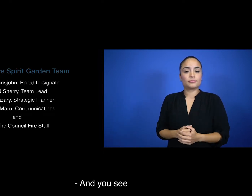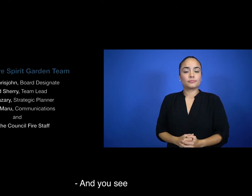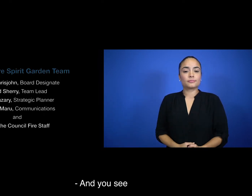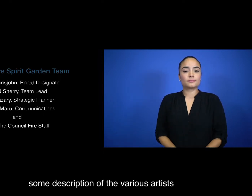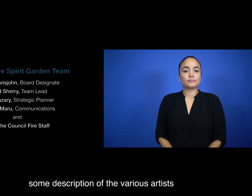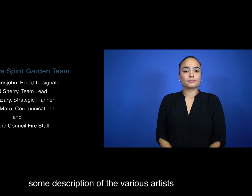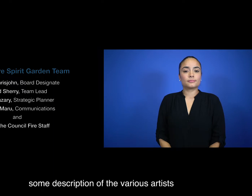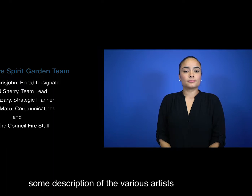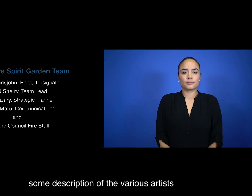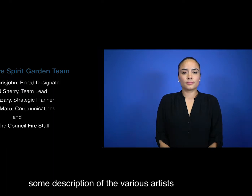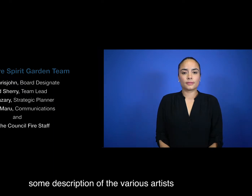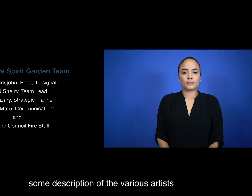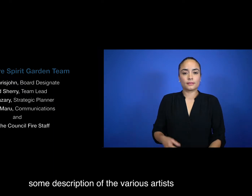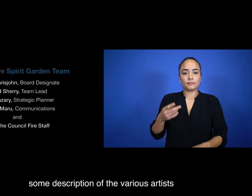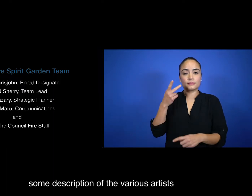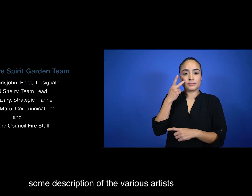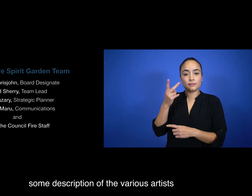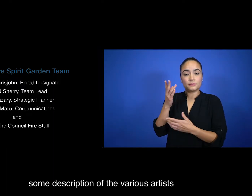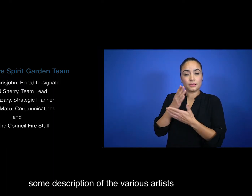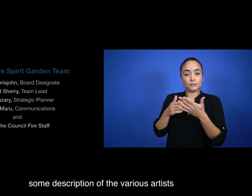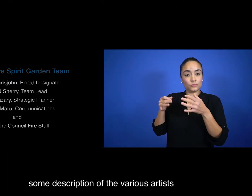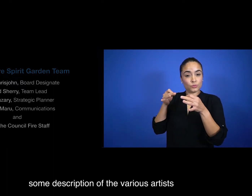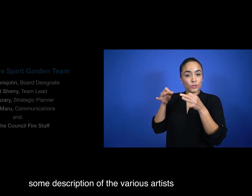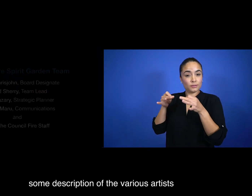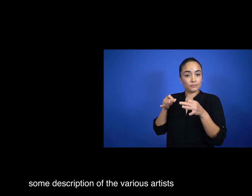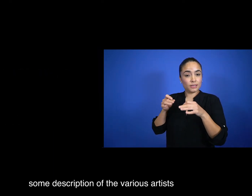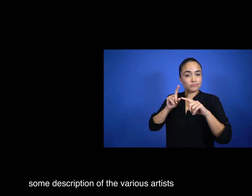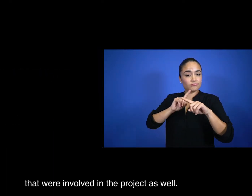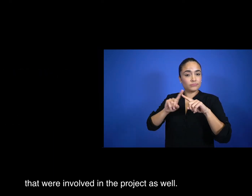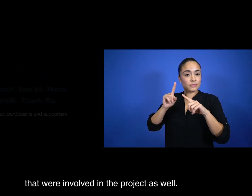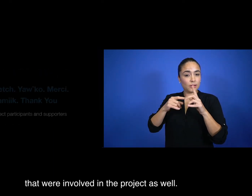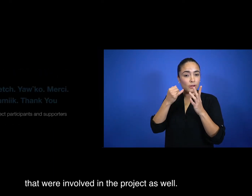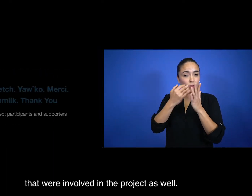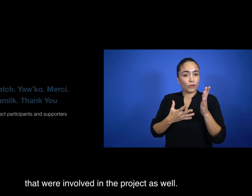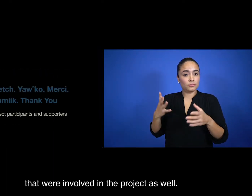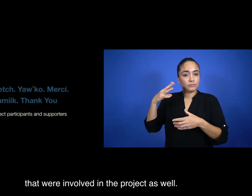some description of the various artists that were involved in the project as well.